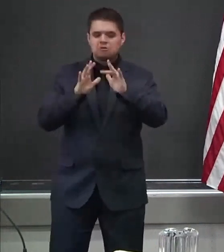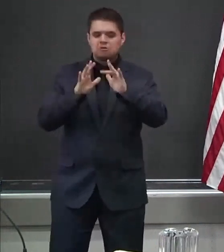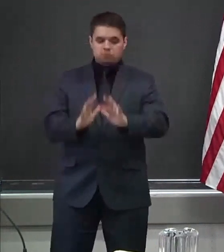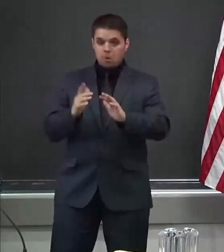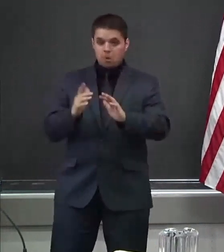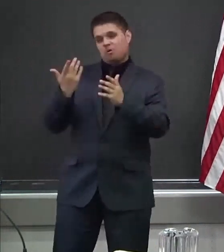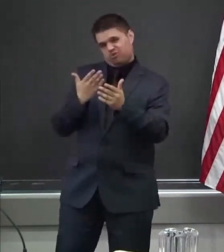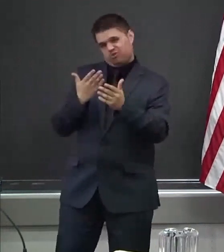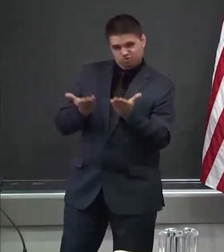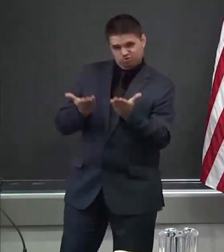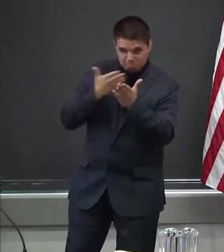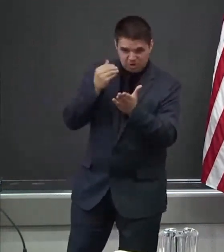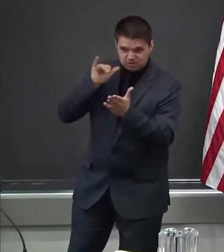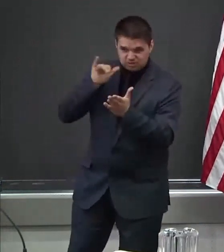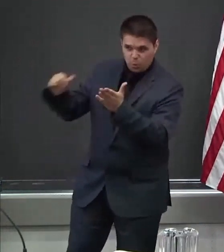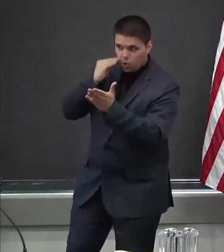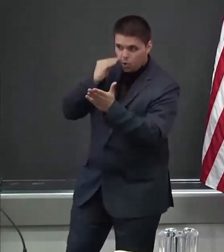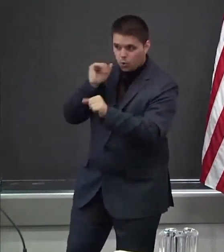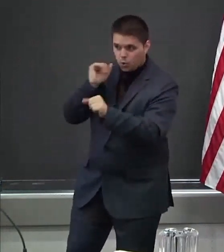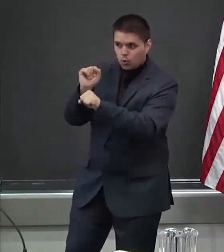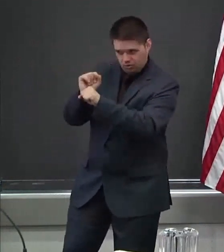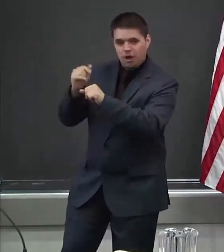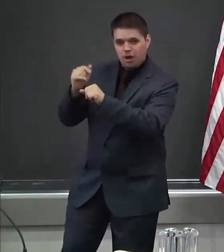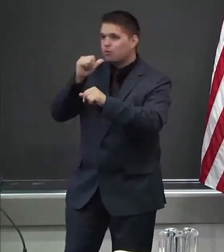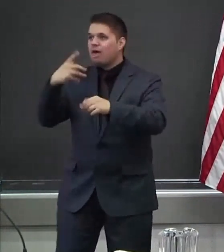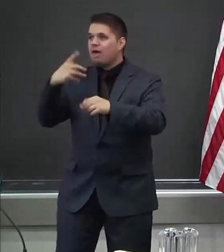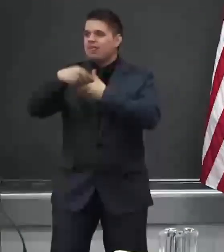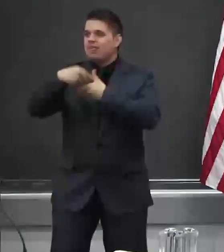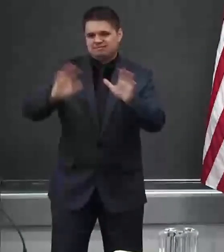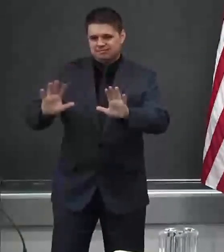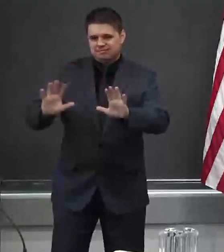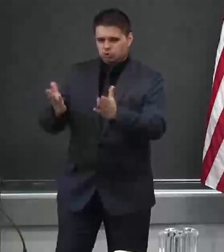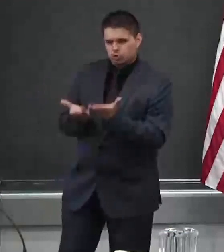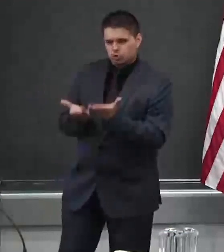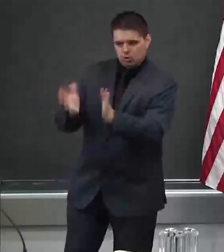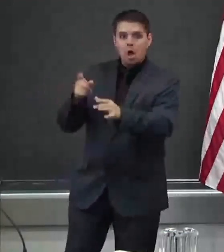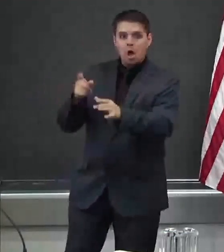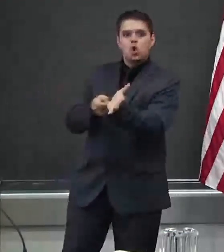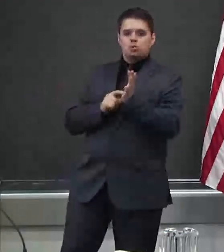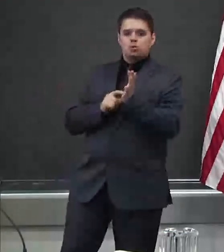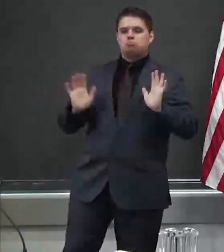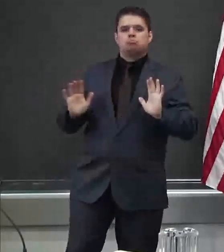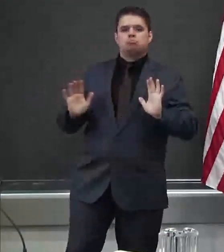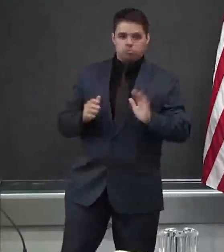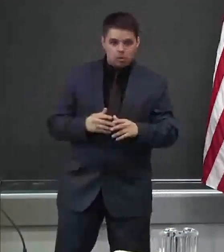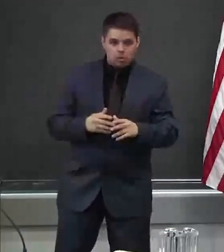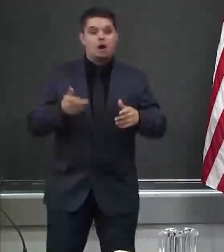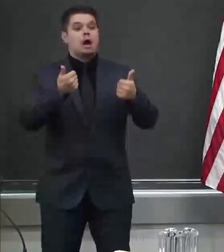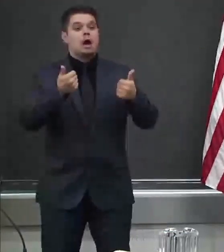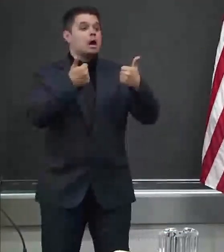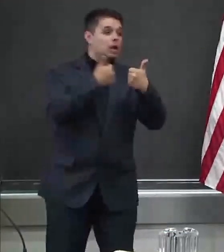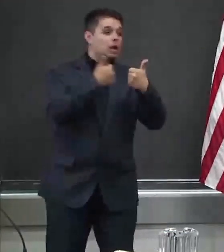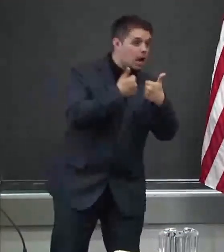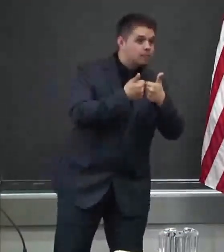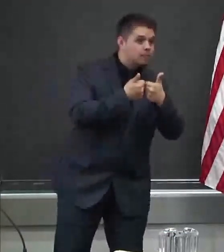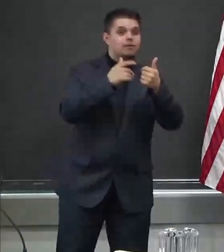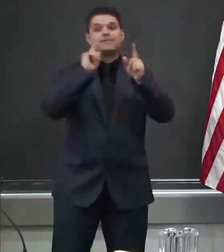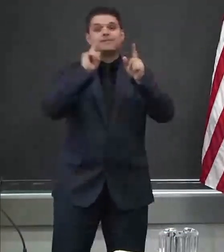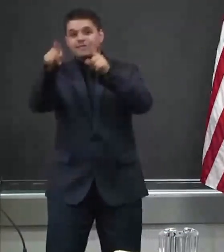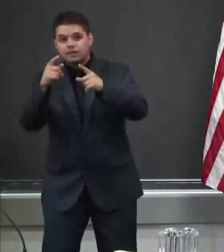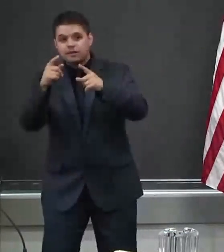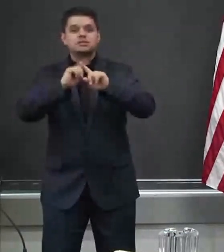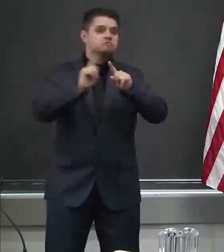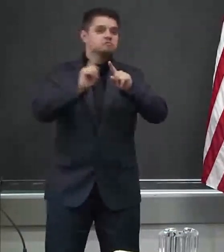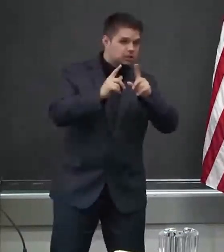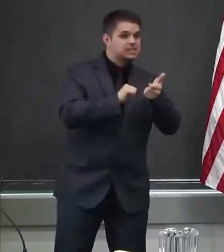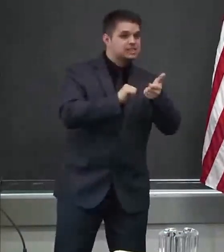allowing venues like bowling alleys and arcades to reopen and some recreational sports to resume,